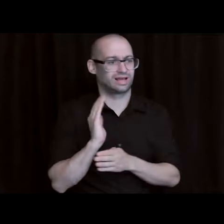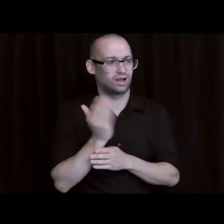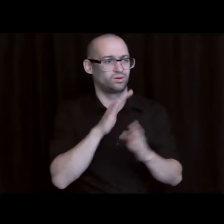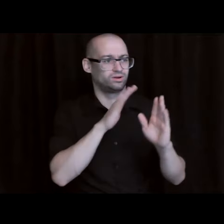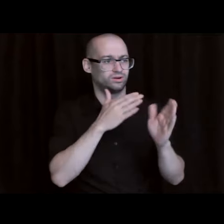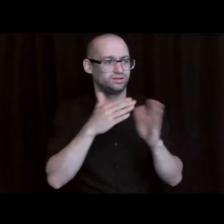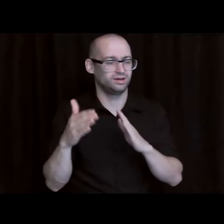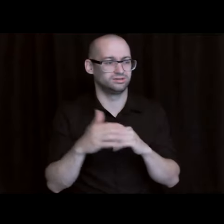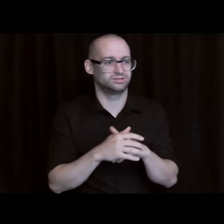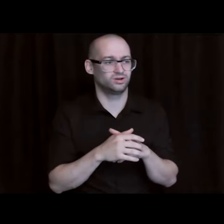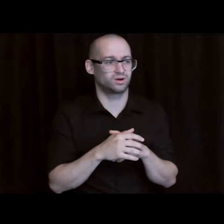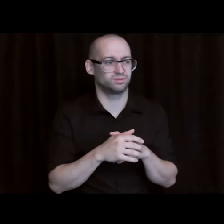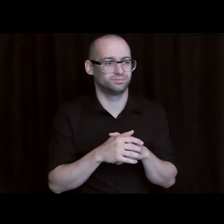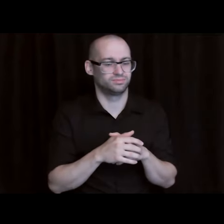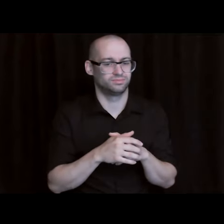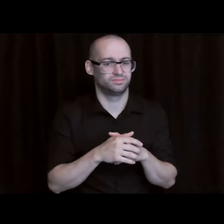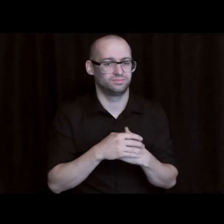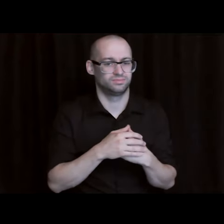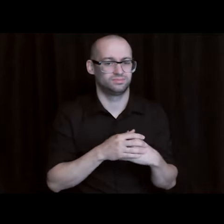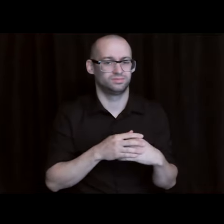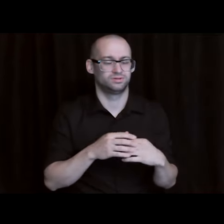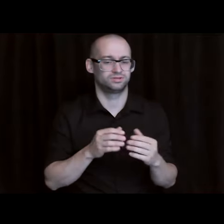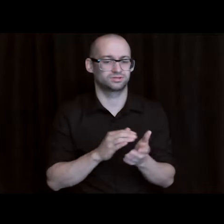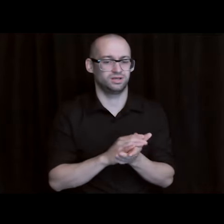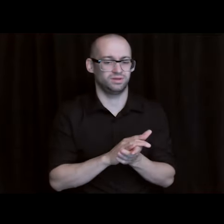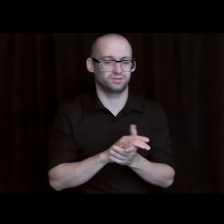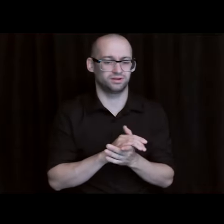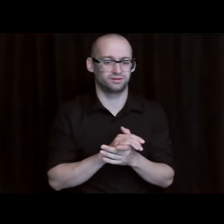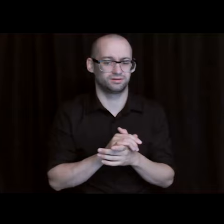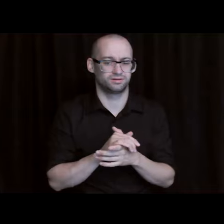well. We're located here in San Maria, California.